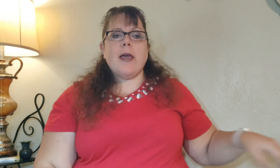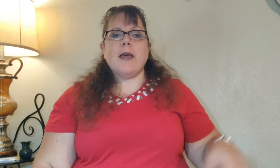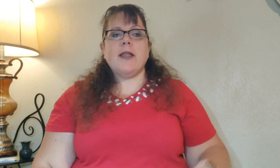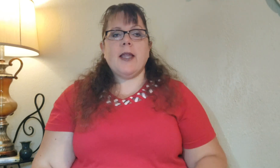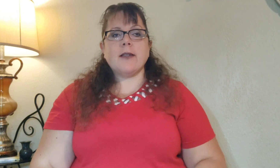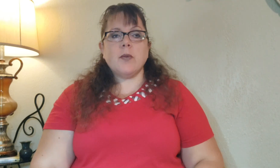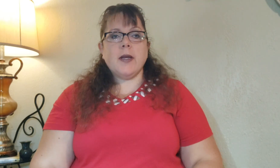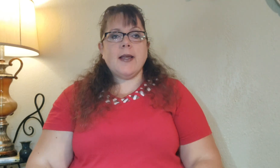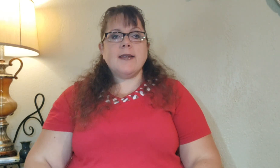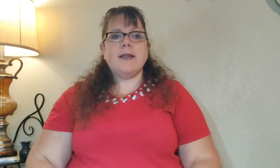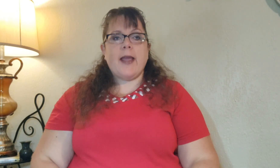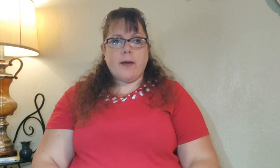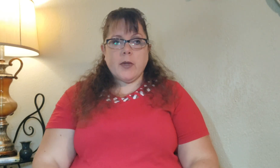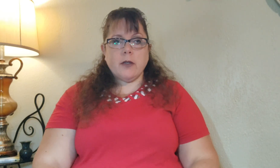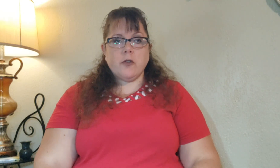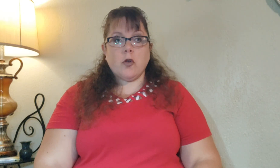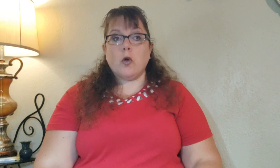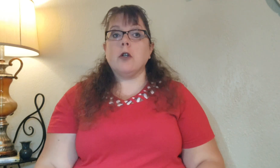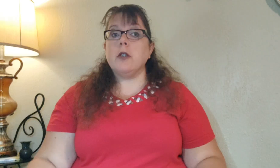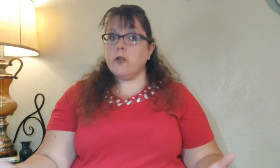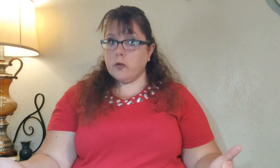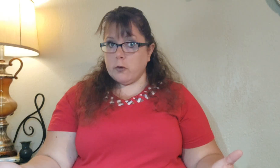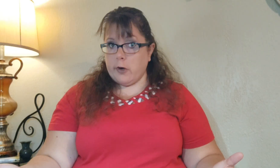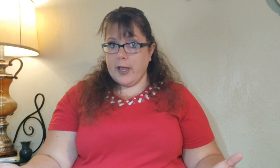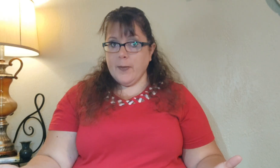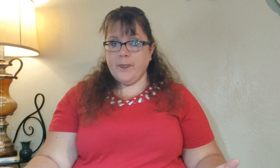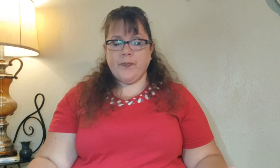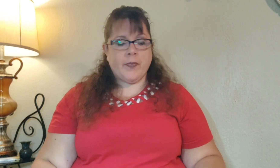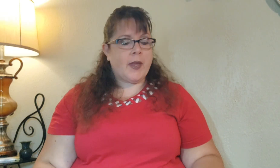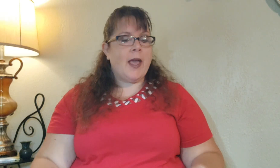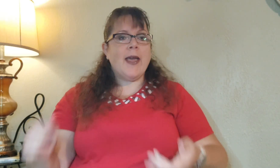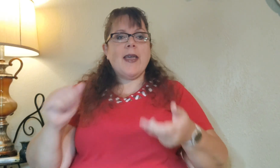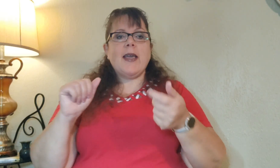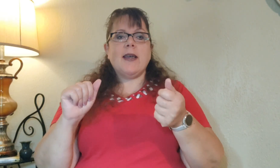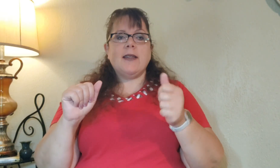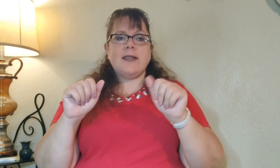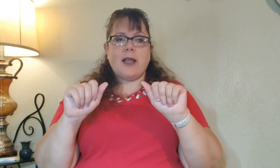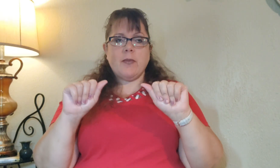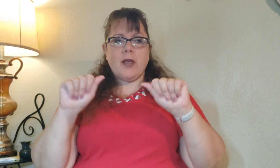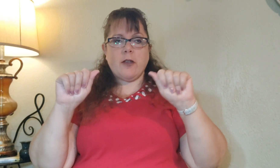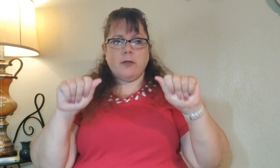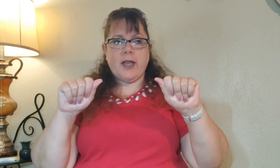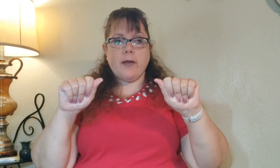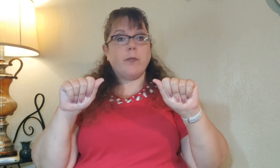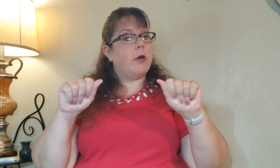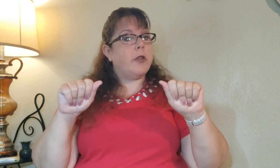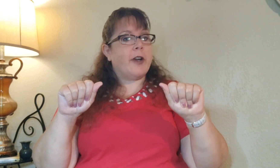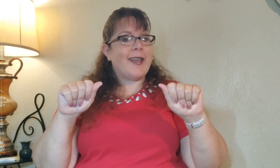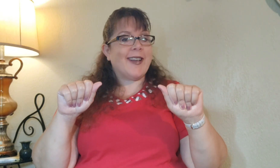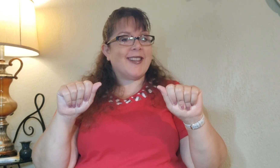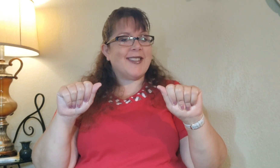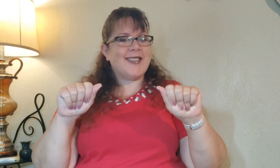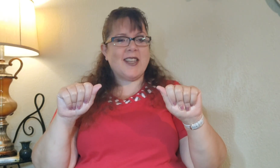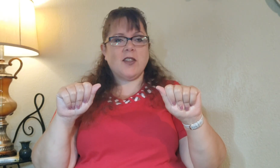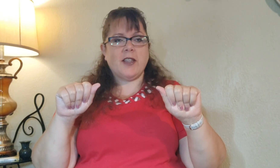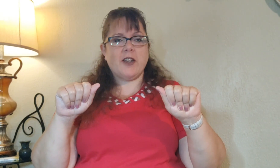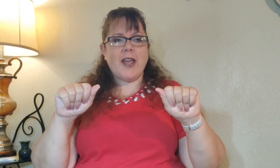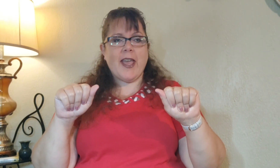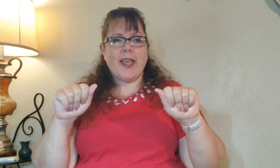And the next one is damage or destroy. And the same thing, you'll take both your hands in the letter